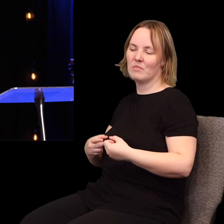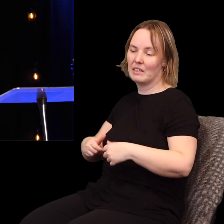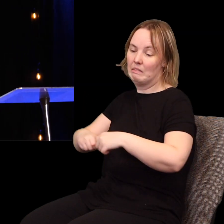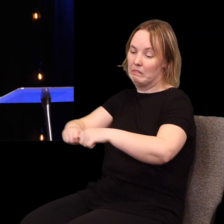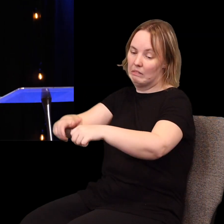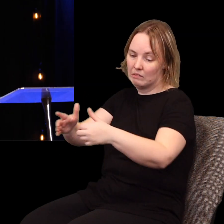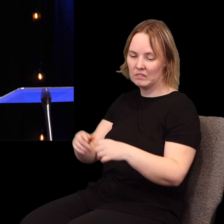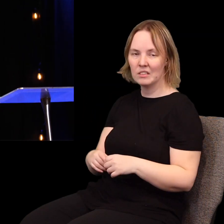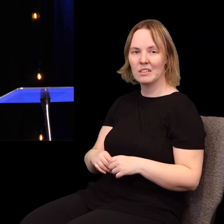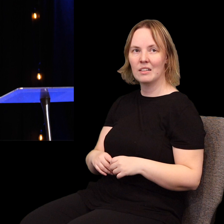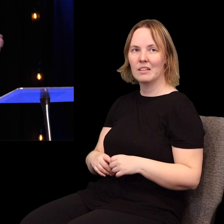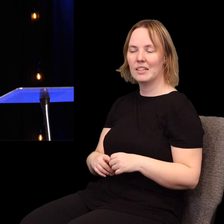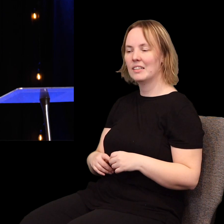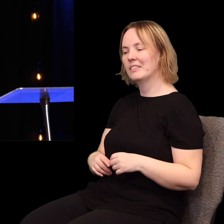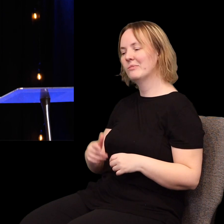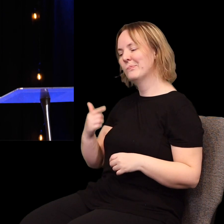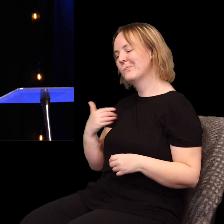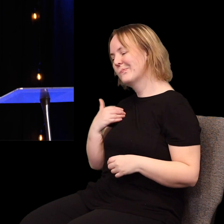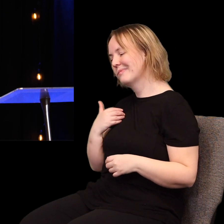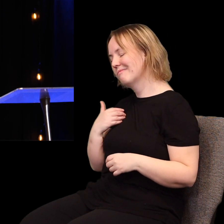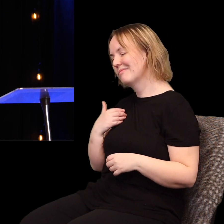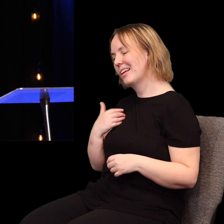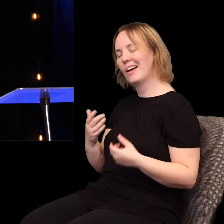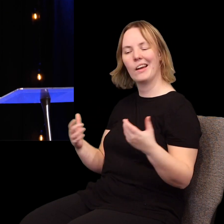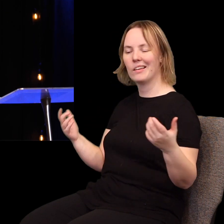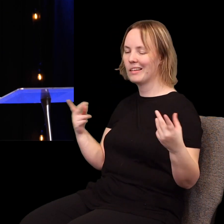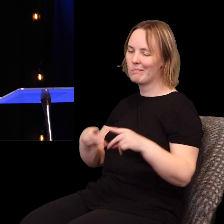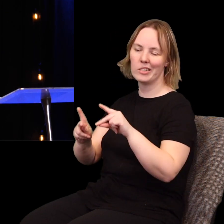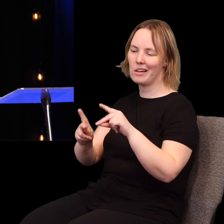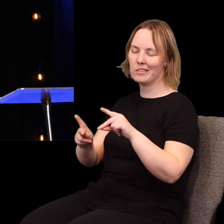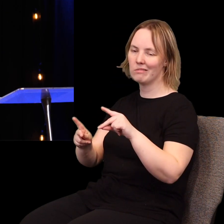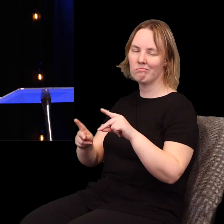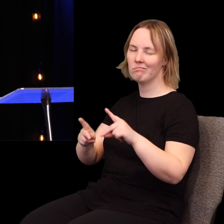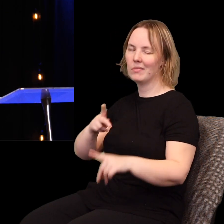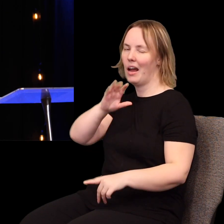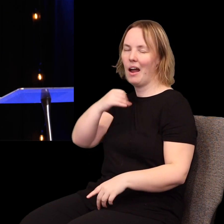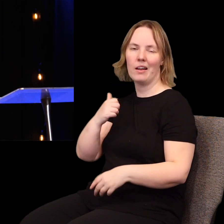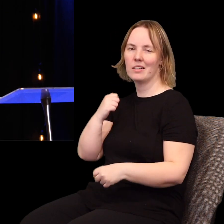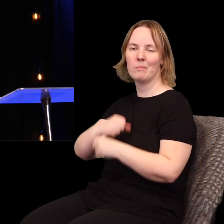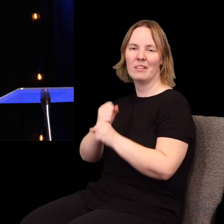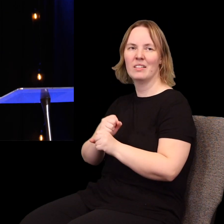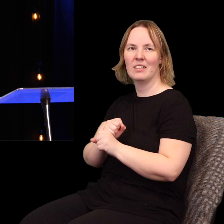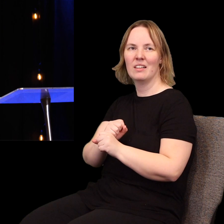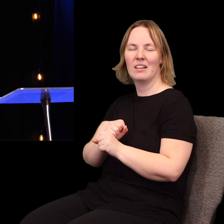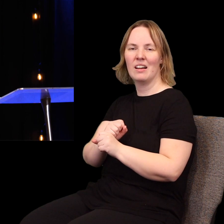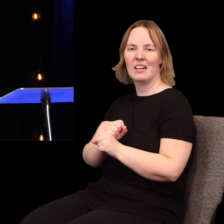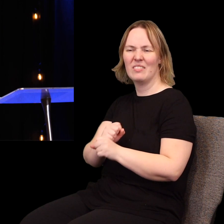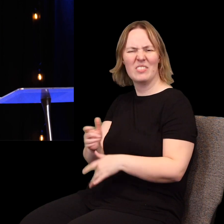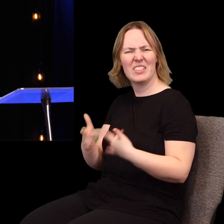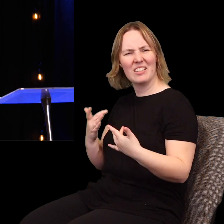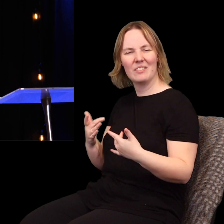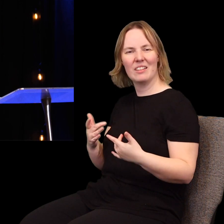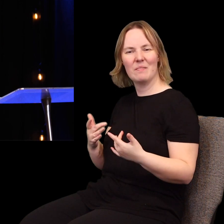think, that I had my shot, but I didn't make it. You ever feel that way? I have. Yeah, I mean, I can remember when God did